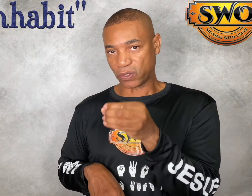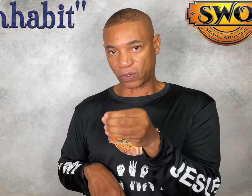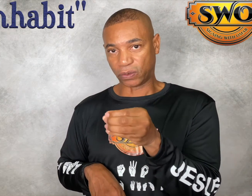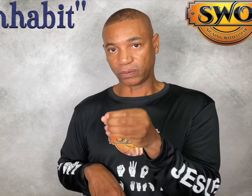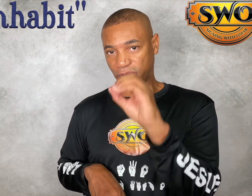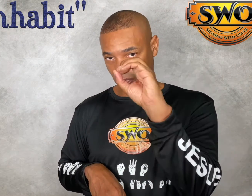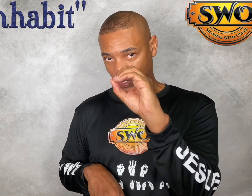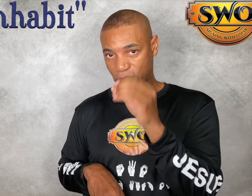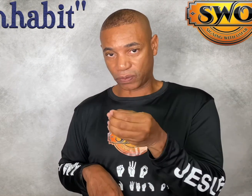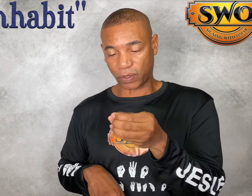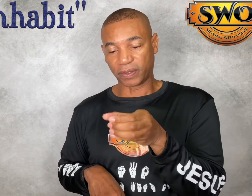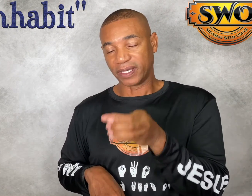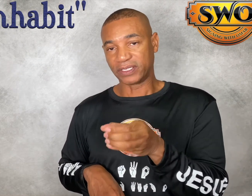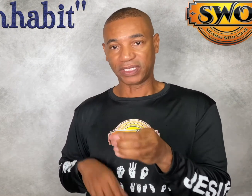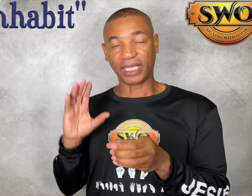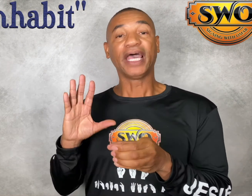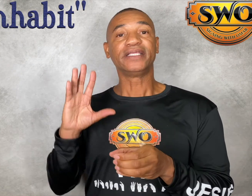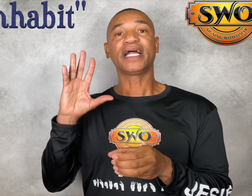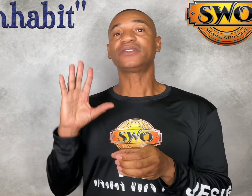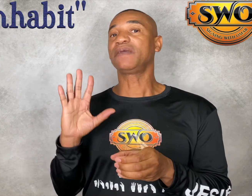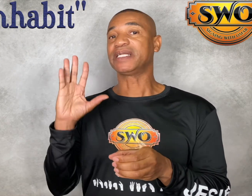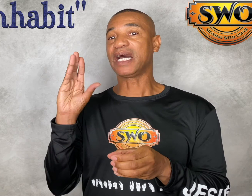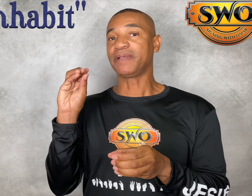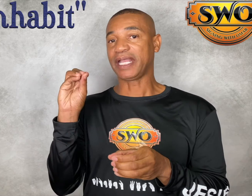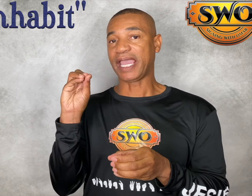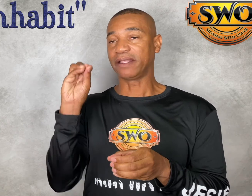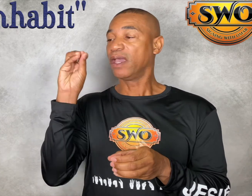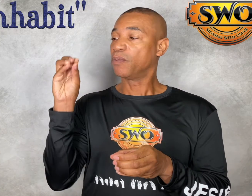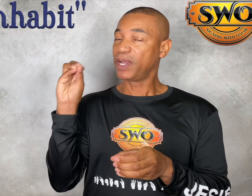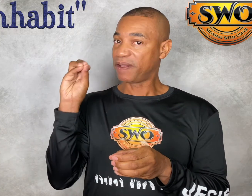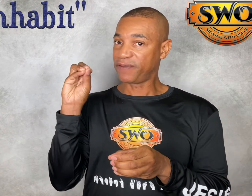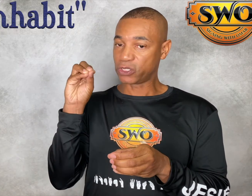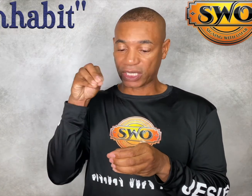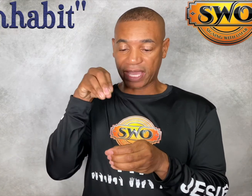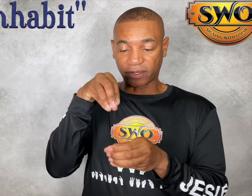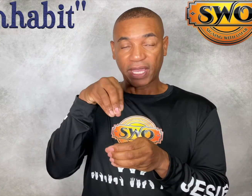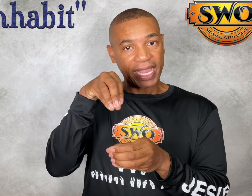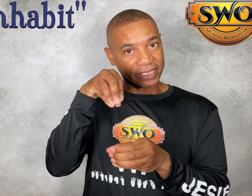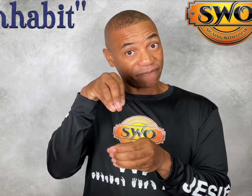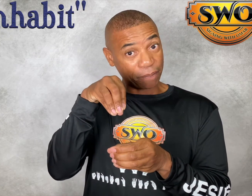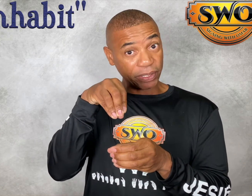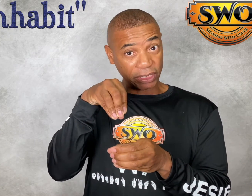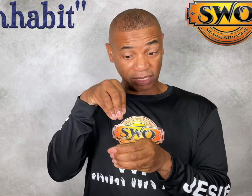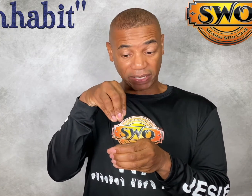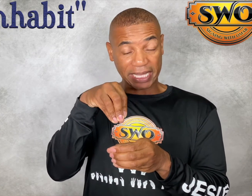circle, 0 or a C. Then I'll take my dominant hand, bring my fingers together, and as if I'm putting something